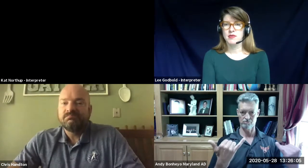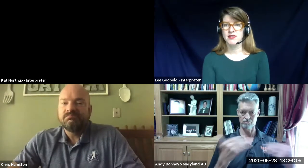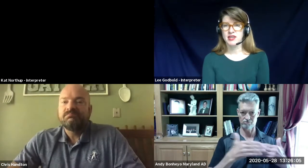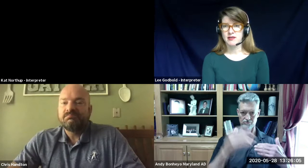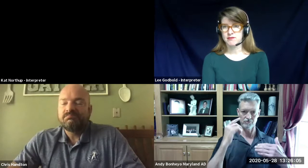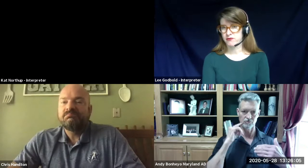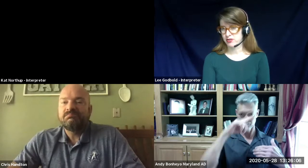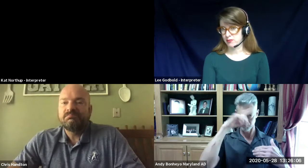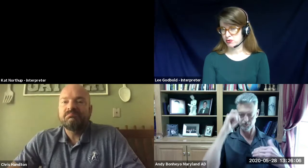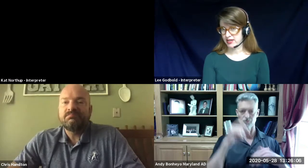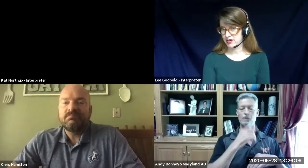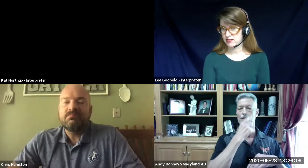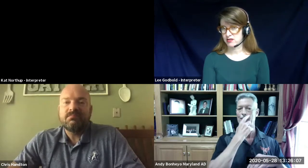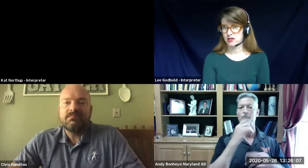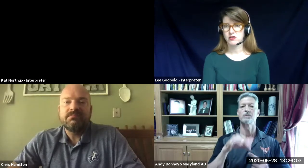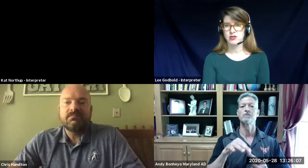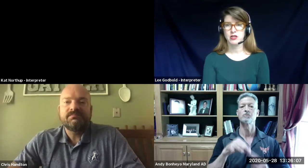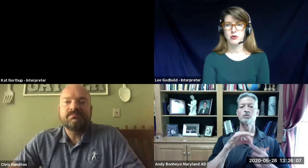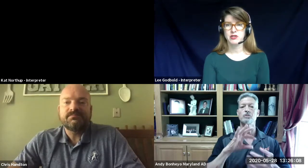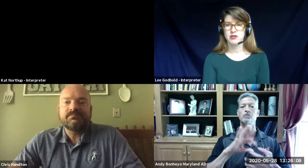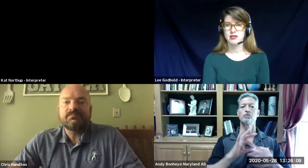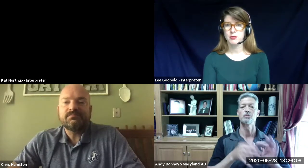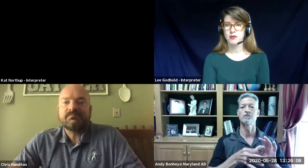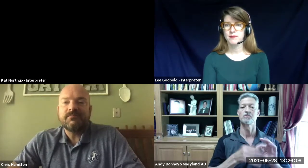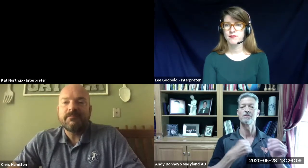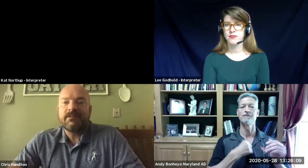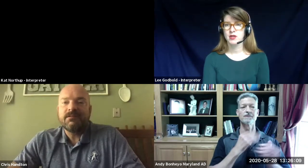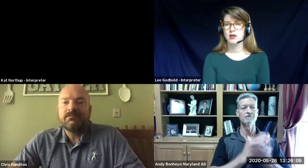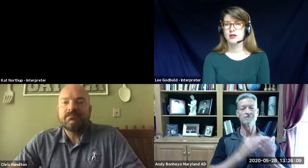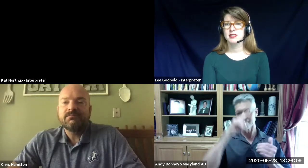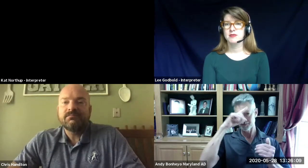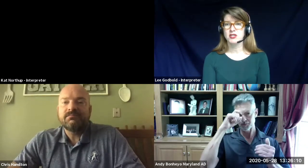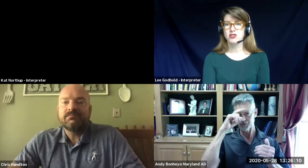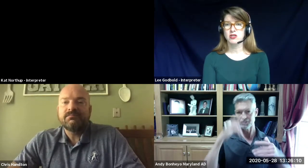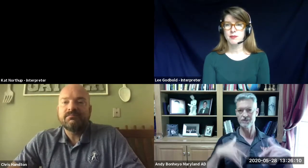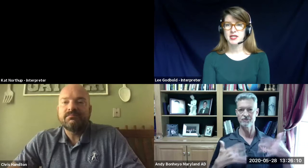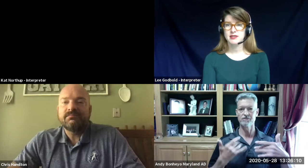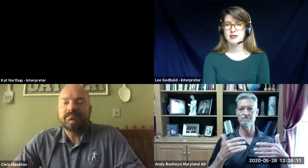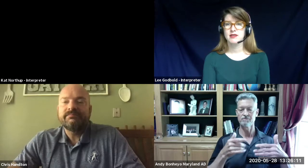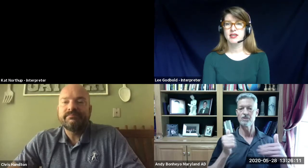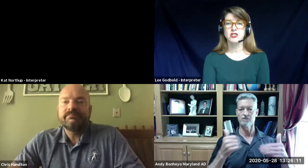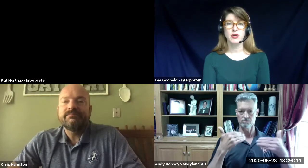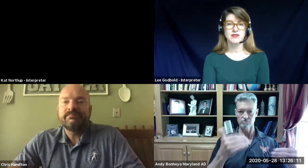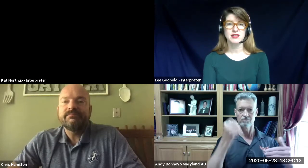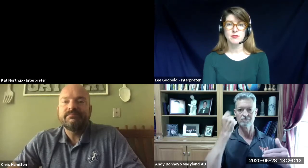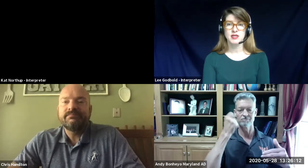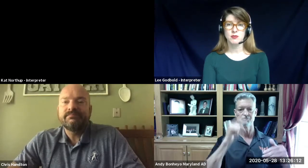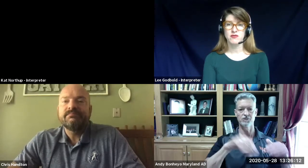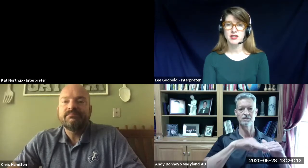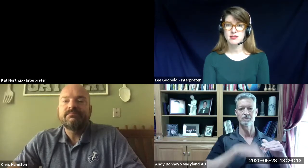And then, for example, daycares can also get going during the summer. Special Olympics, they do have some summer events.